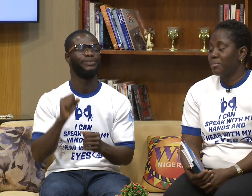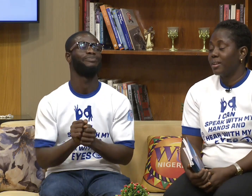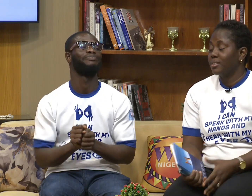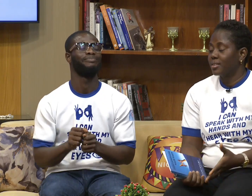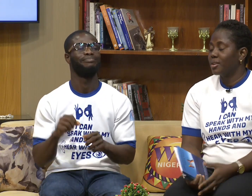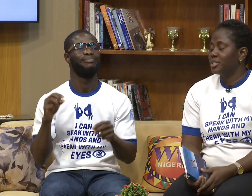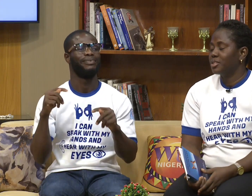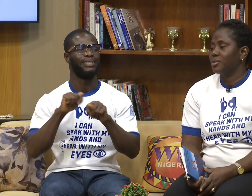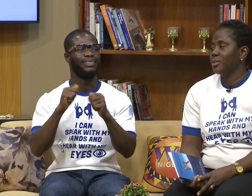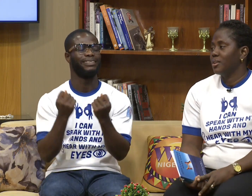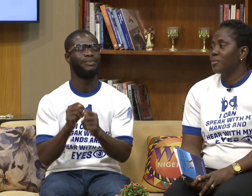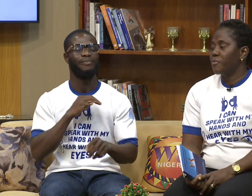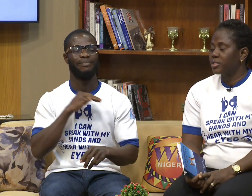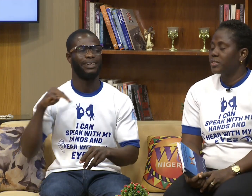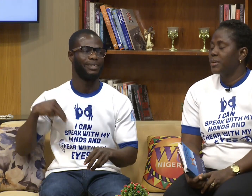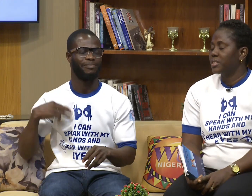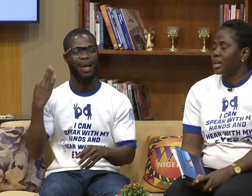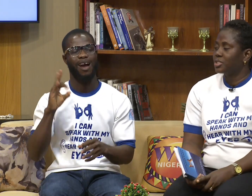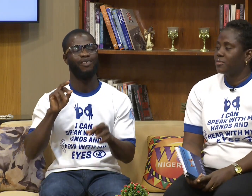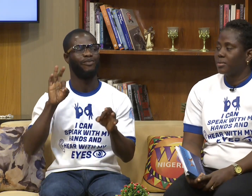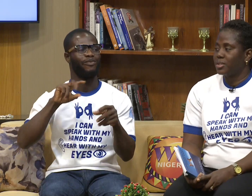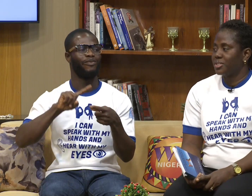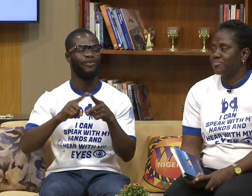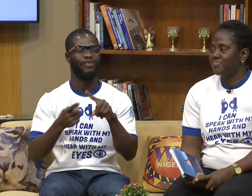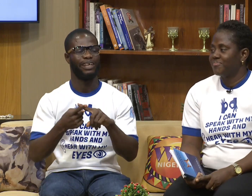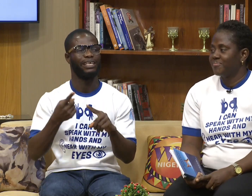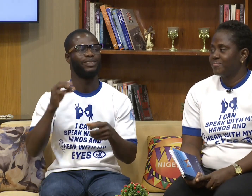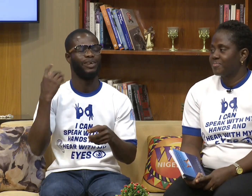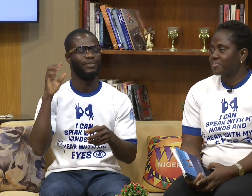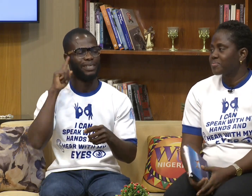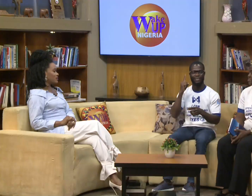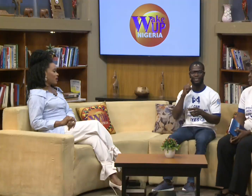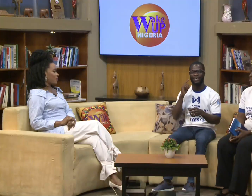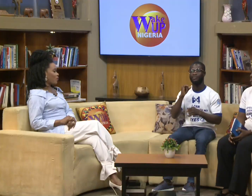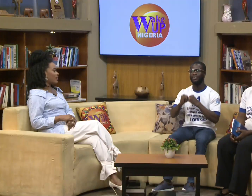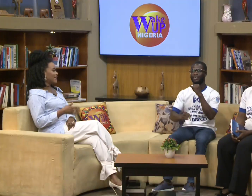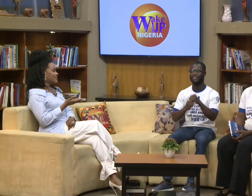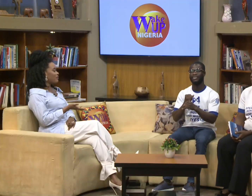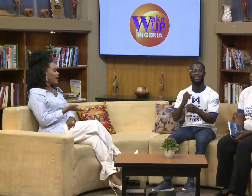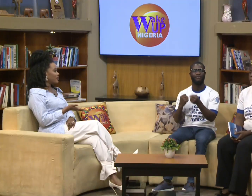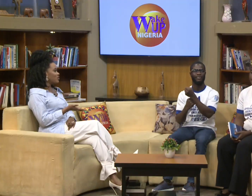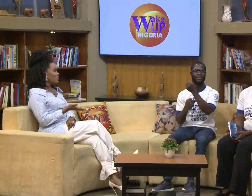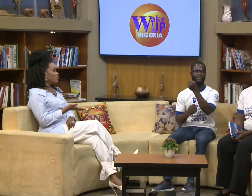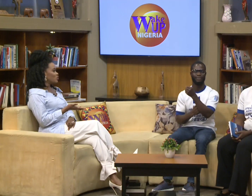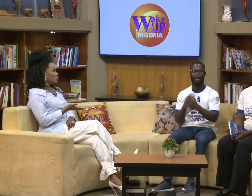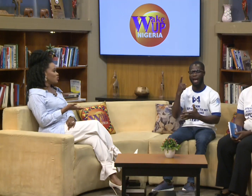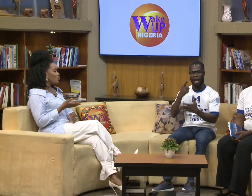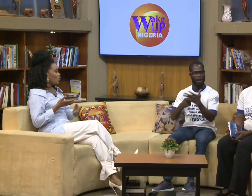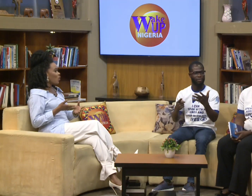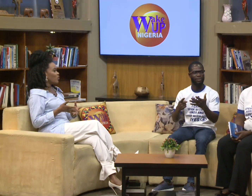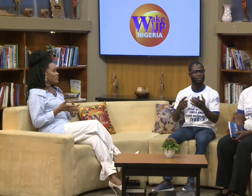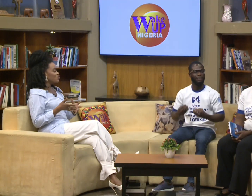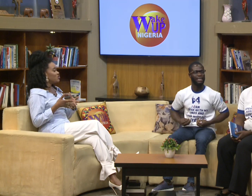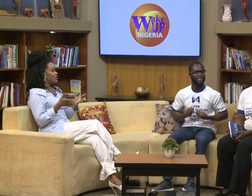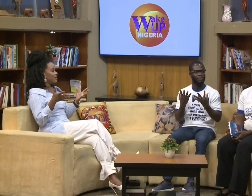strong member, and the coordinator of Friends of the Deaf International Foundation. Now let's talk about what inspired you to,